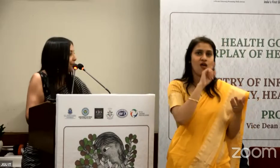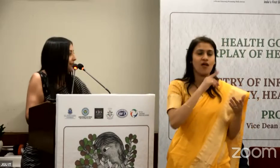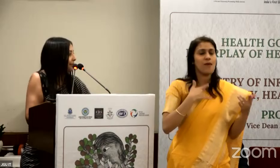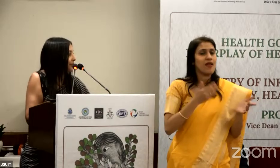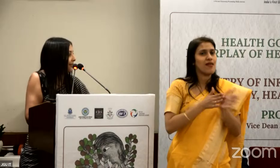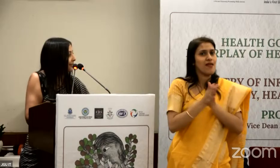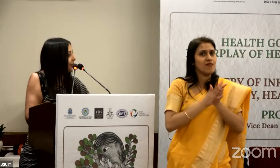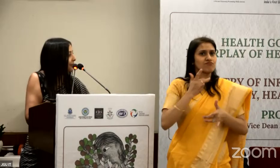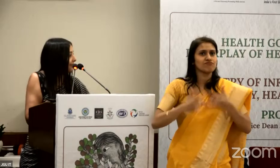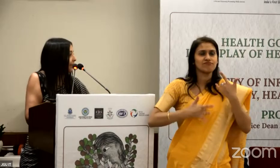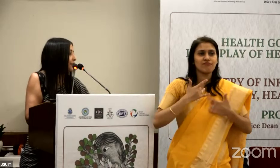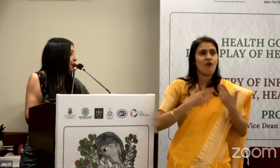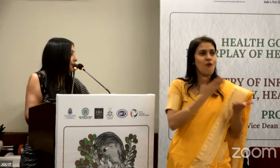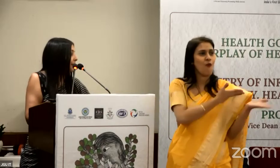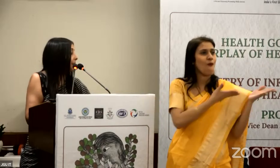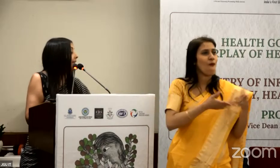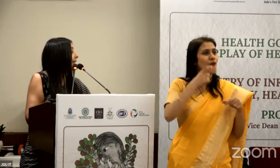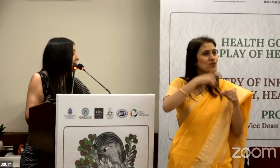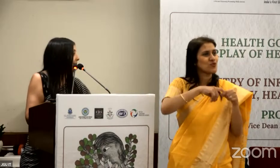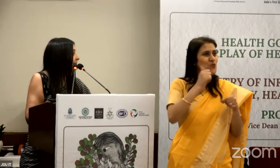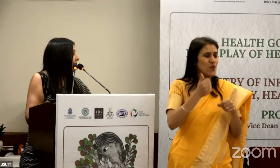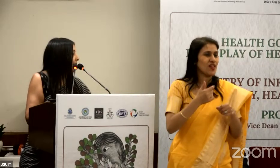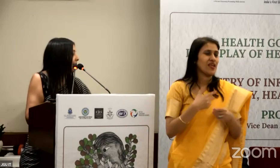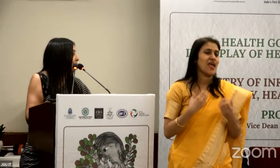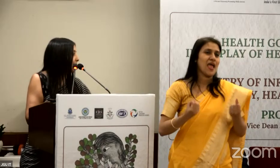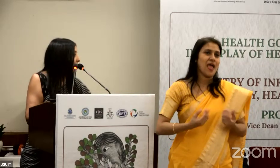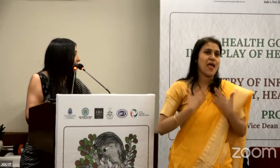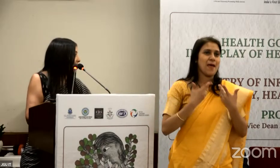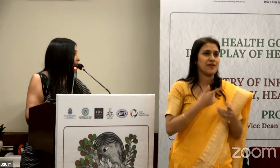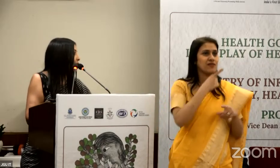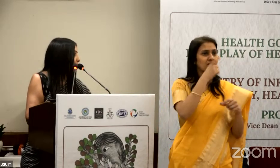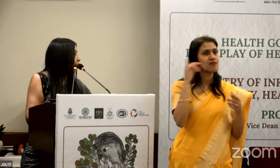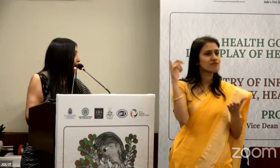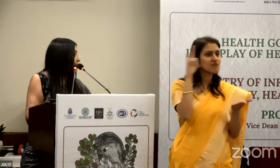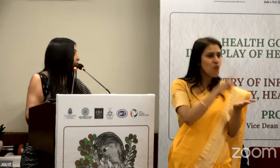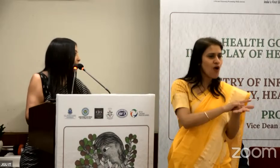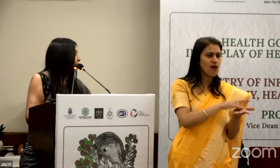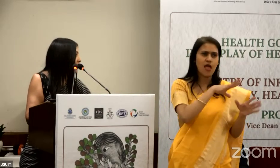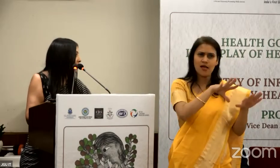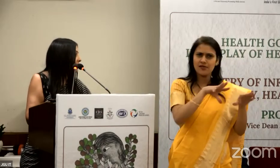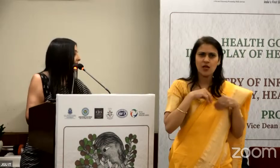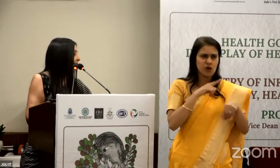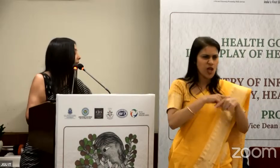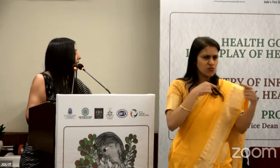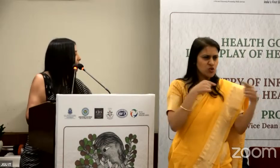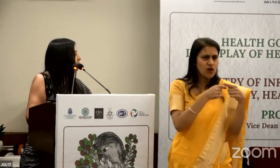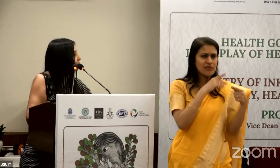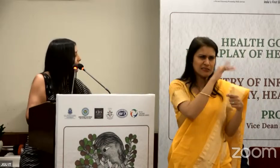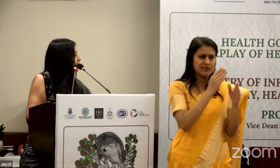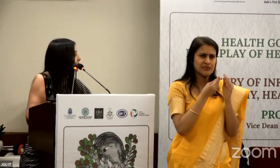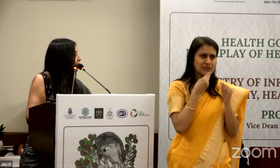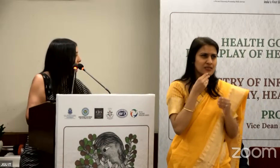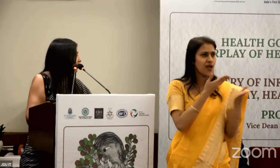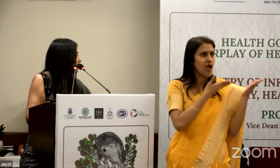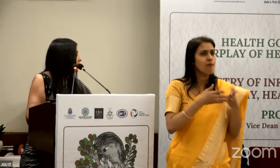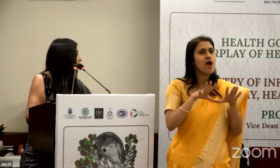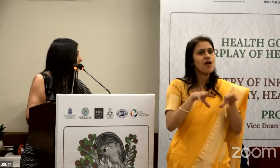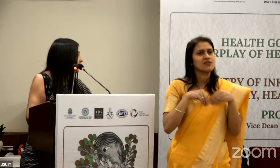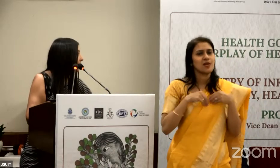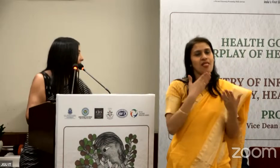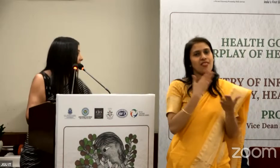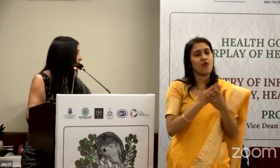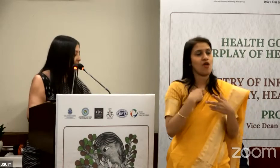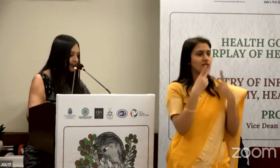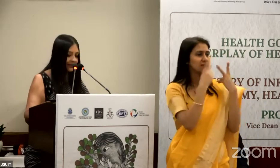to have you here, Professor Thomas. Thank you for making it to India in such short notice. And we can't wait to to hear